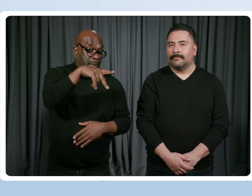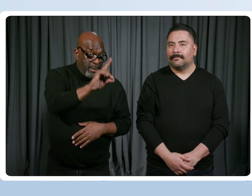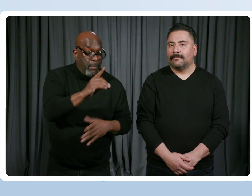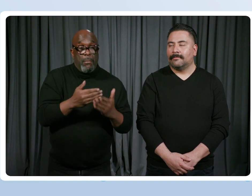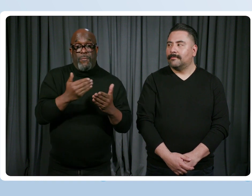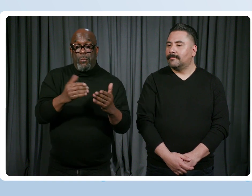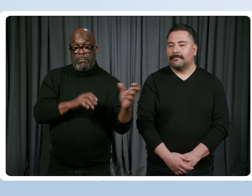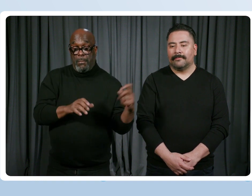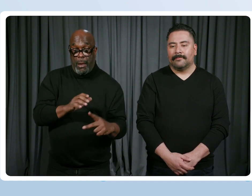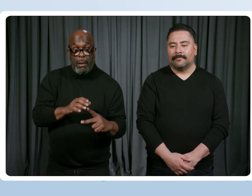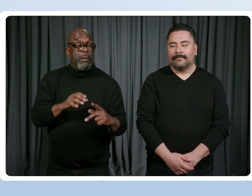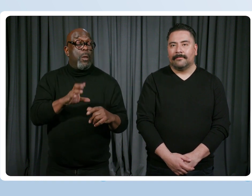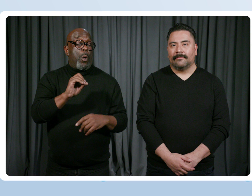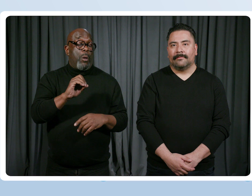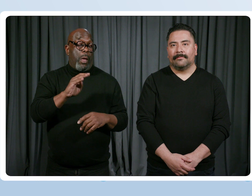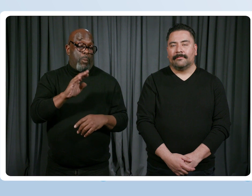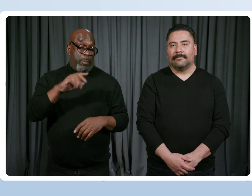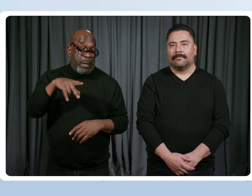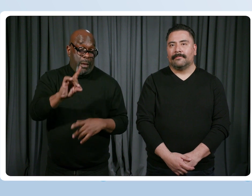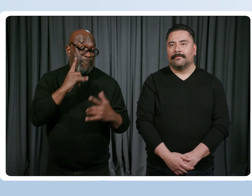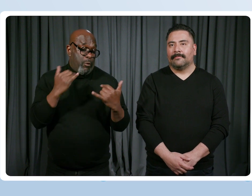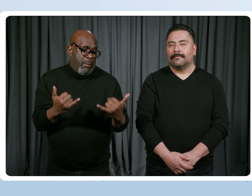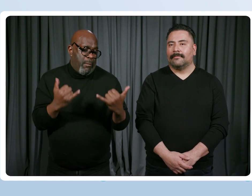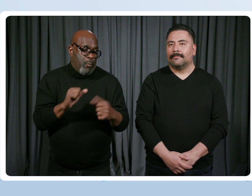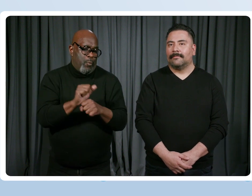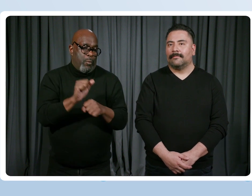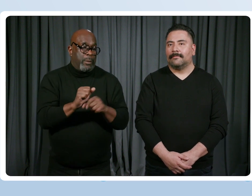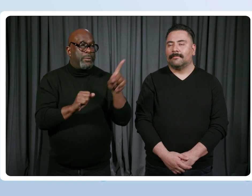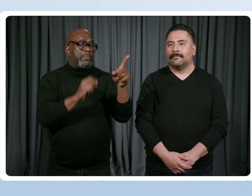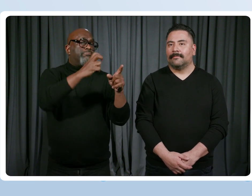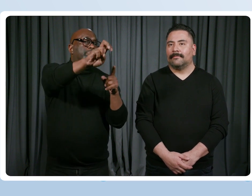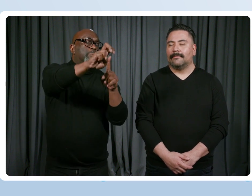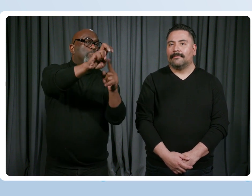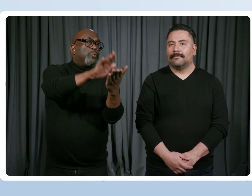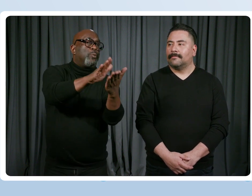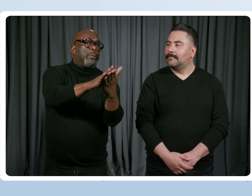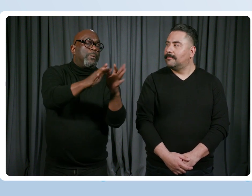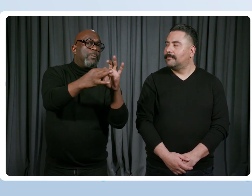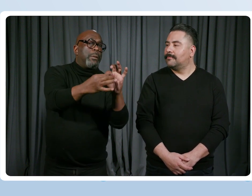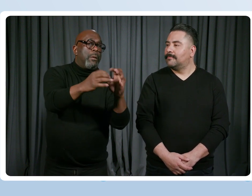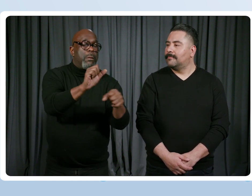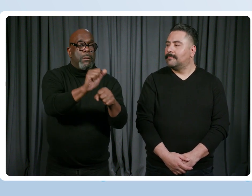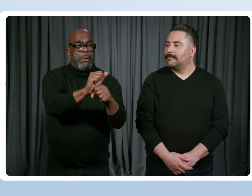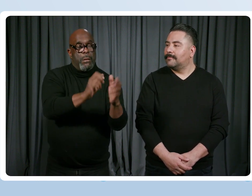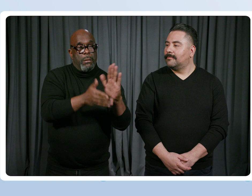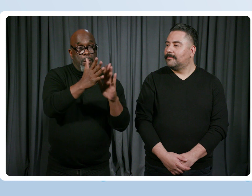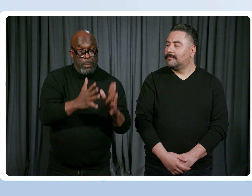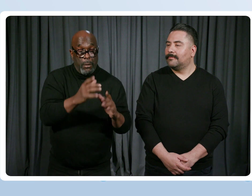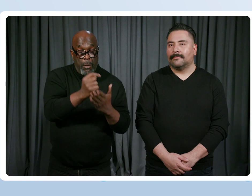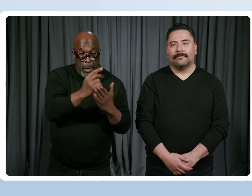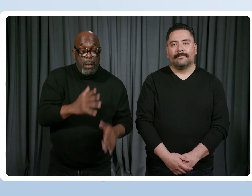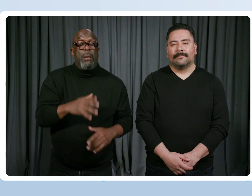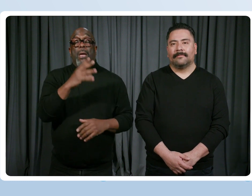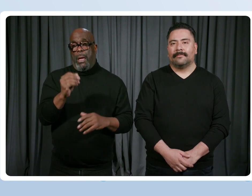Before returning to MOPD in her current role, she worked in school-based occupational therapy. She focused on social